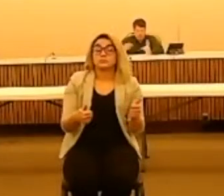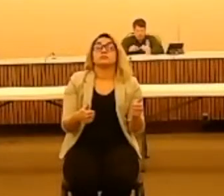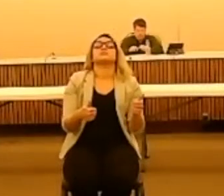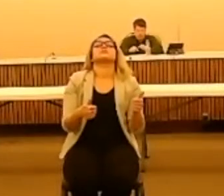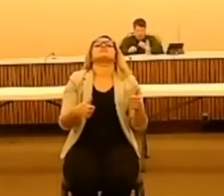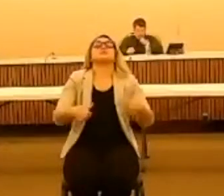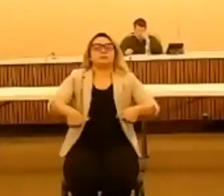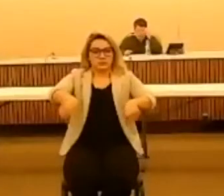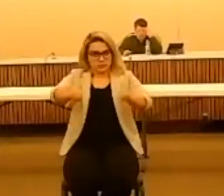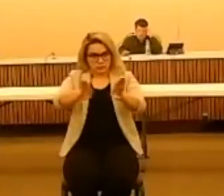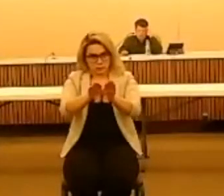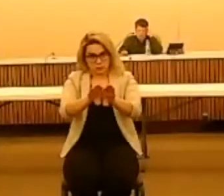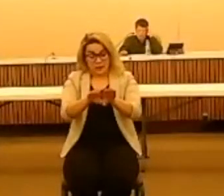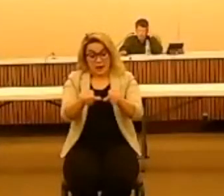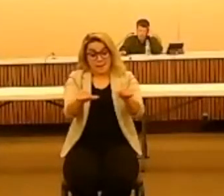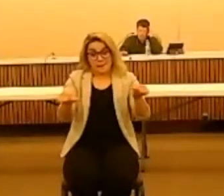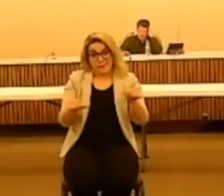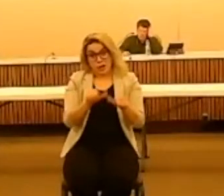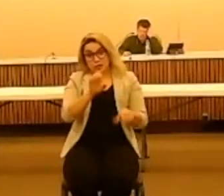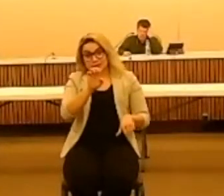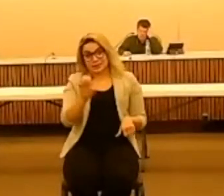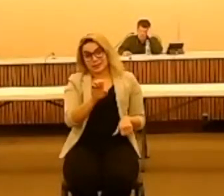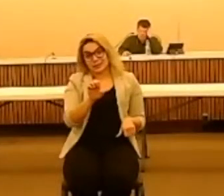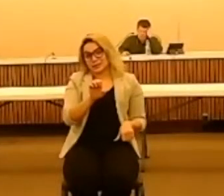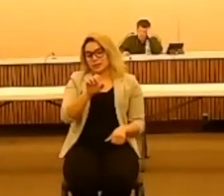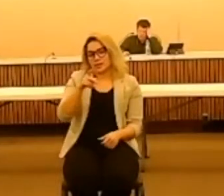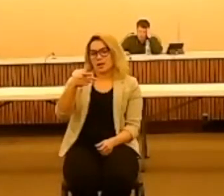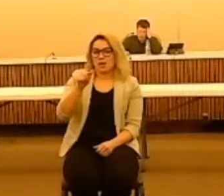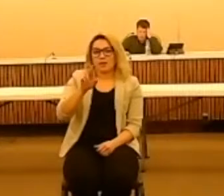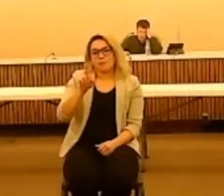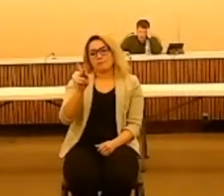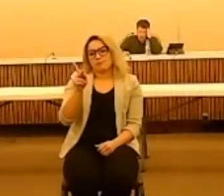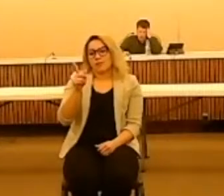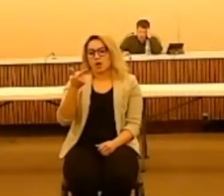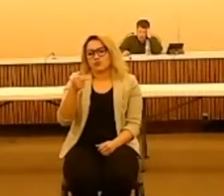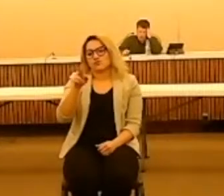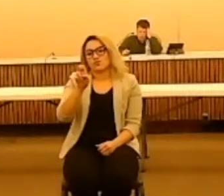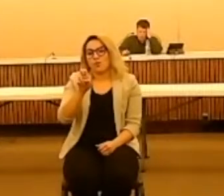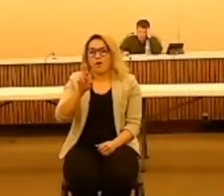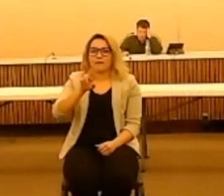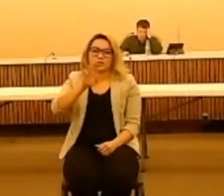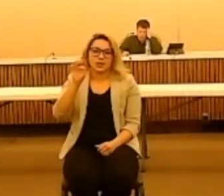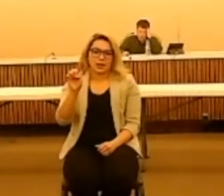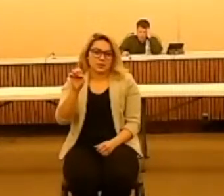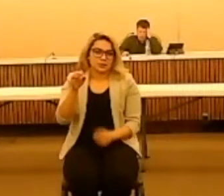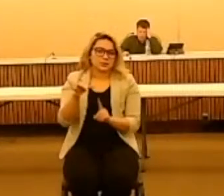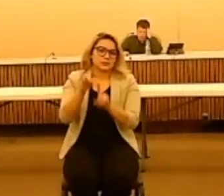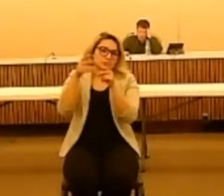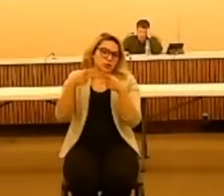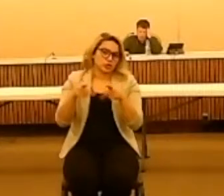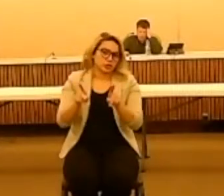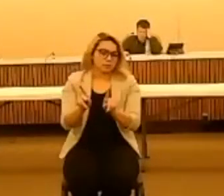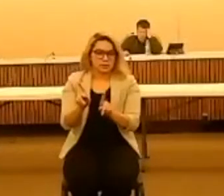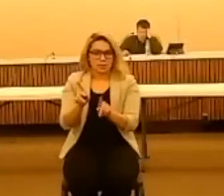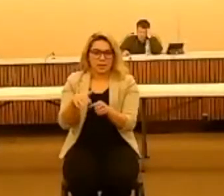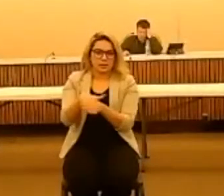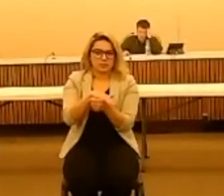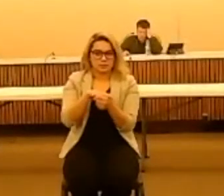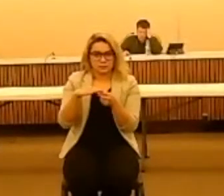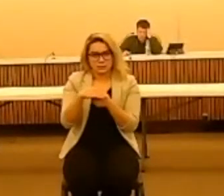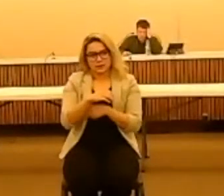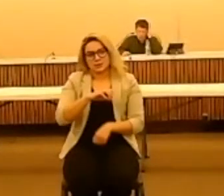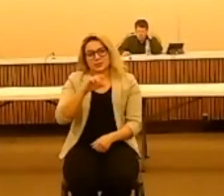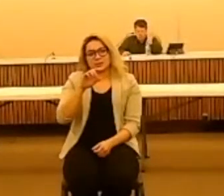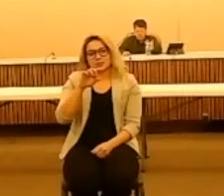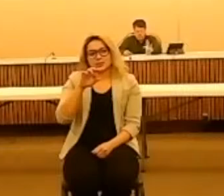for Riverton Parcel E, Park Grove Realty Special Use Permit application number 2020-023 is